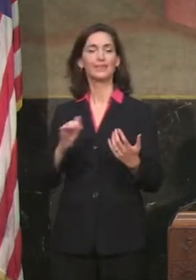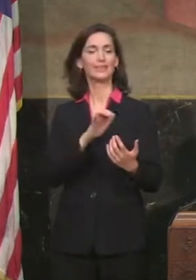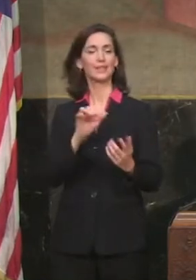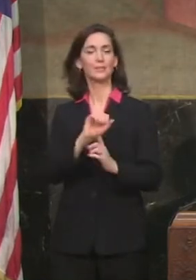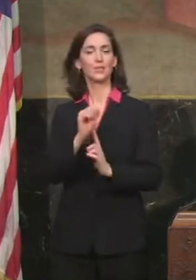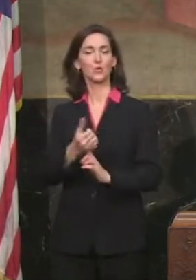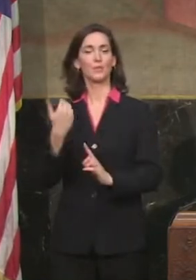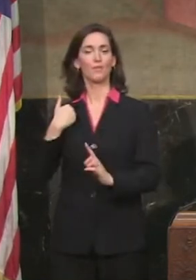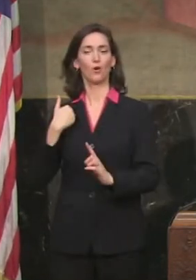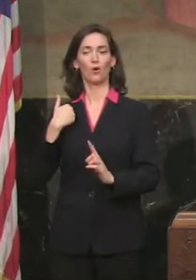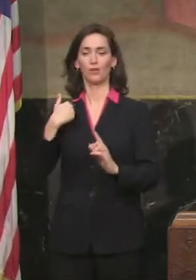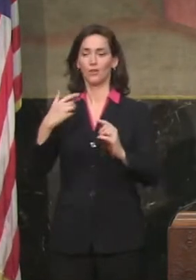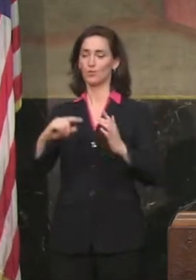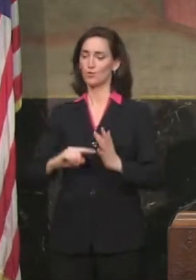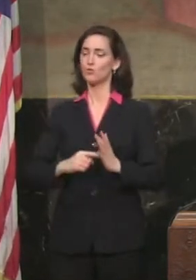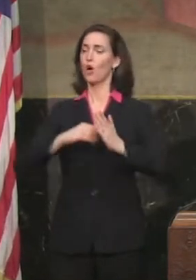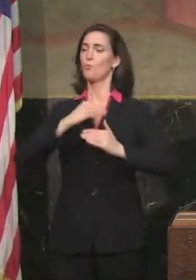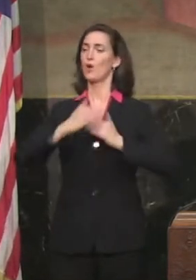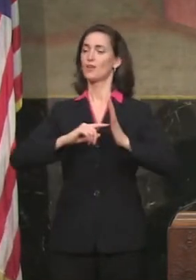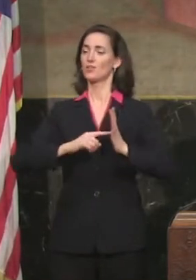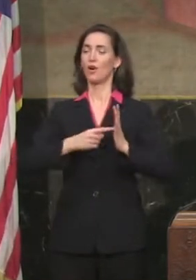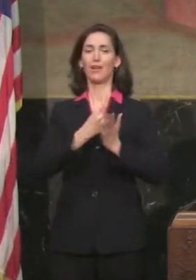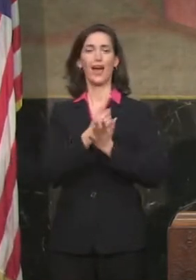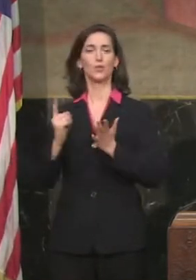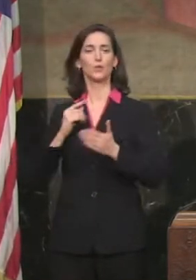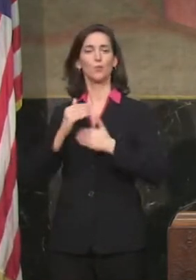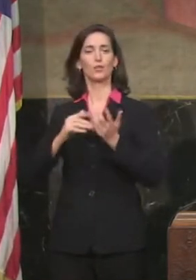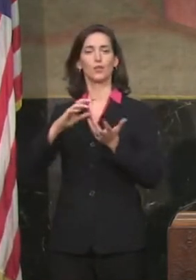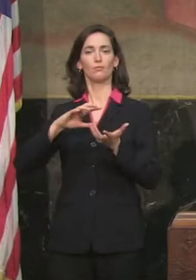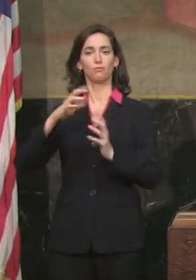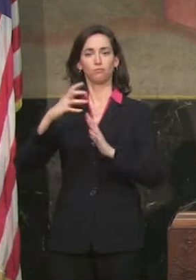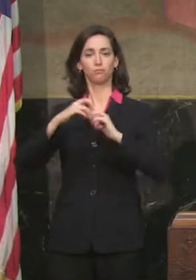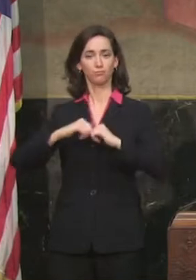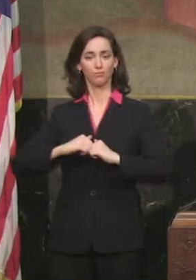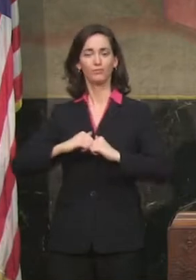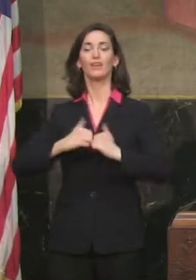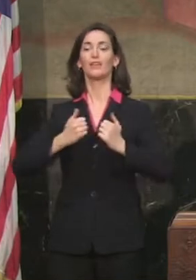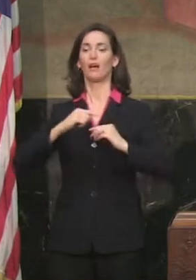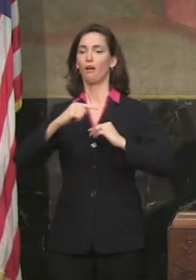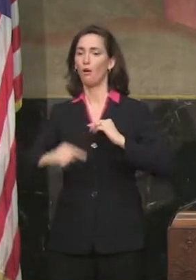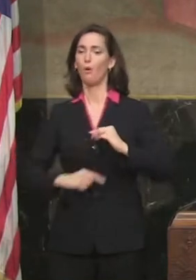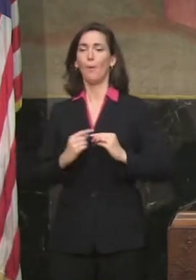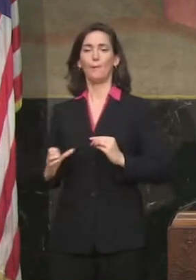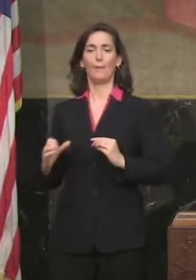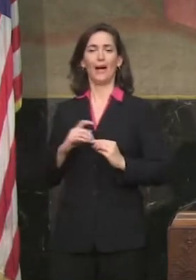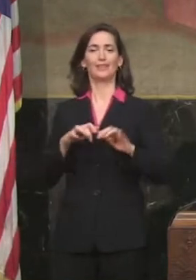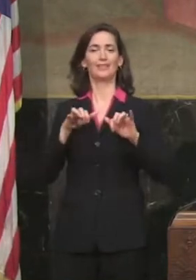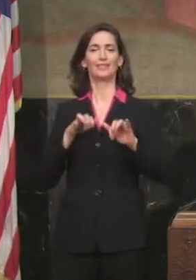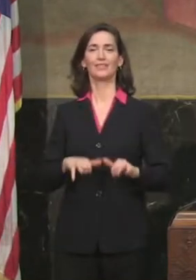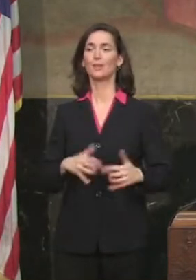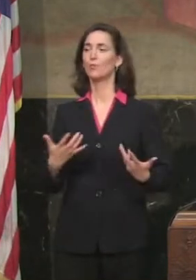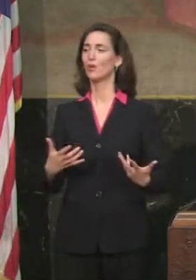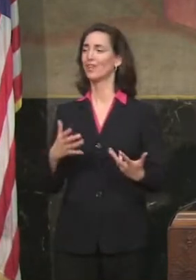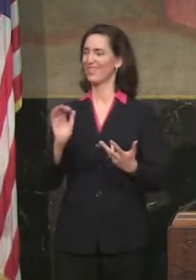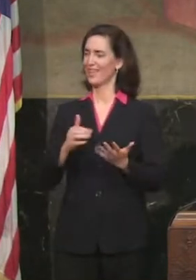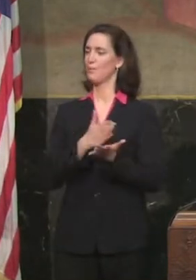were when the process fell apart last week. And that's the budget that was adopted.